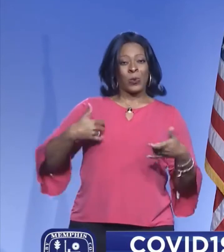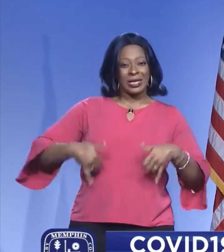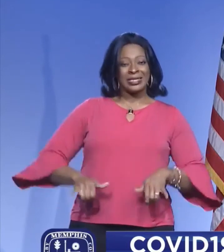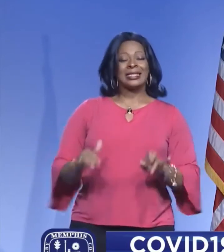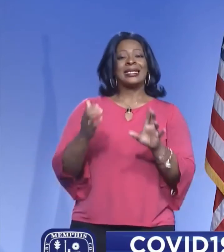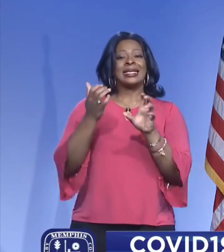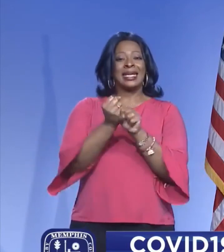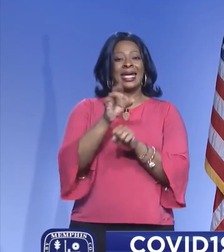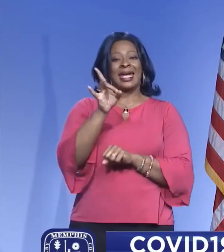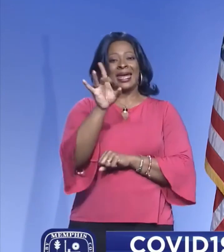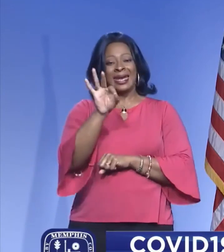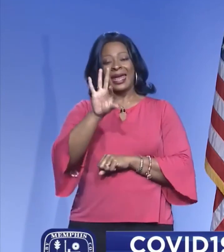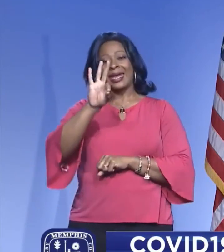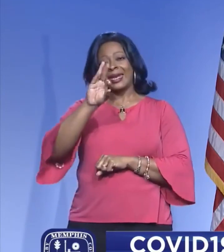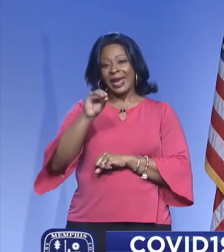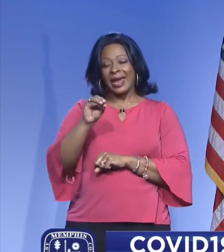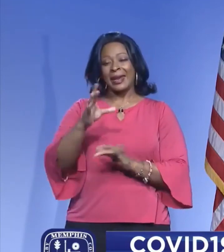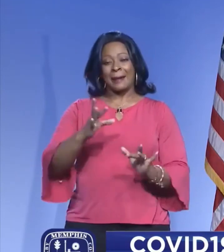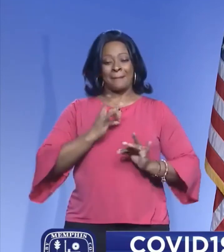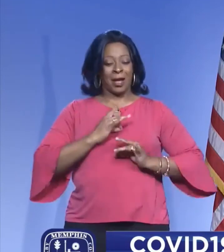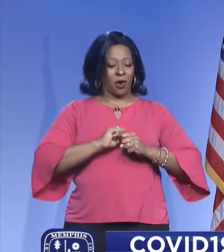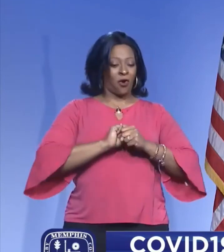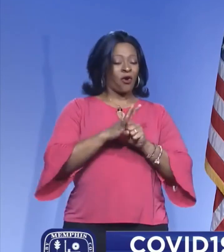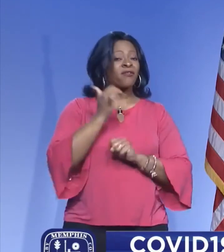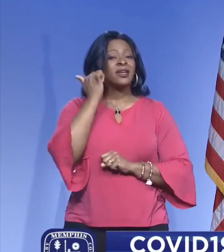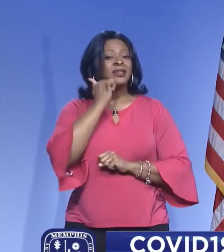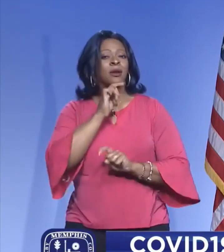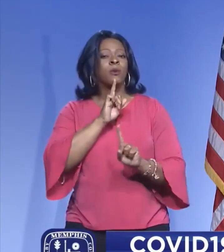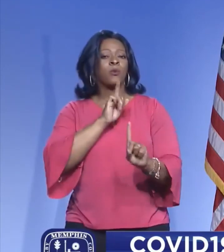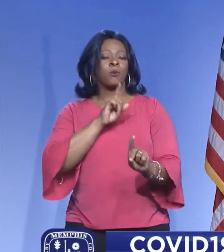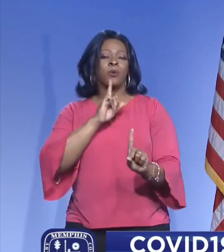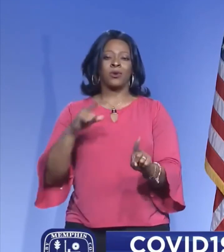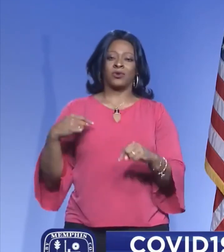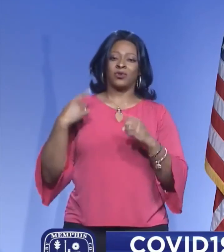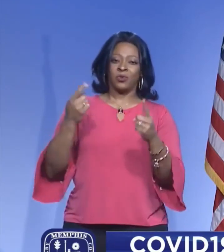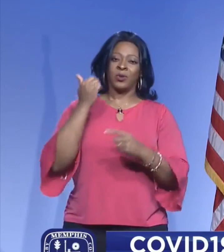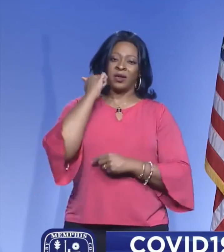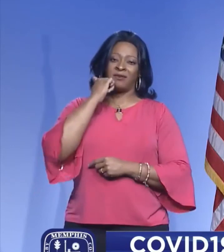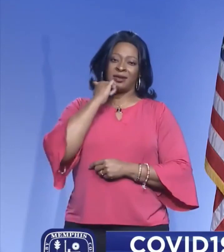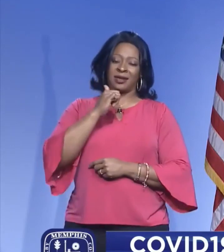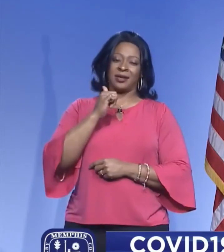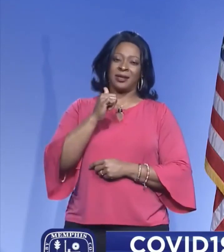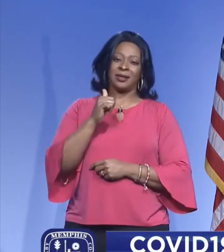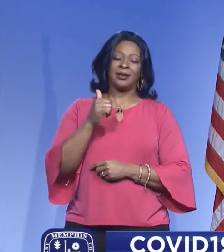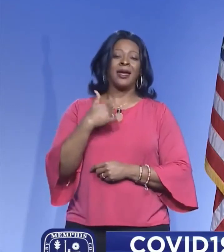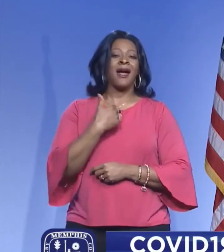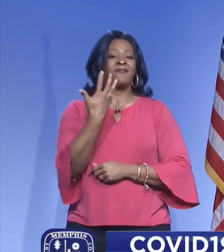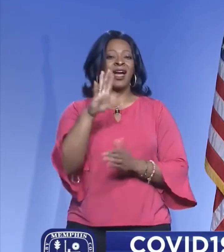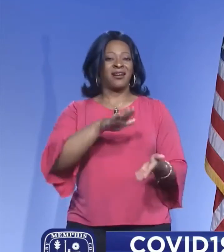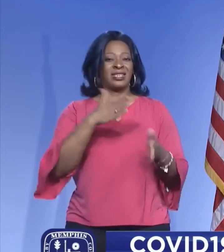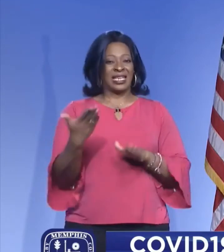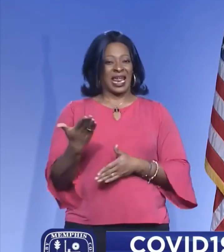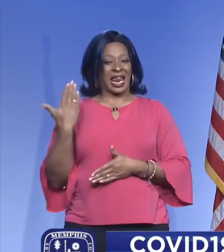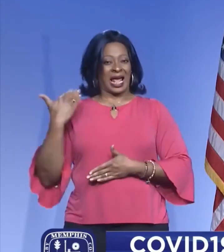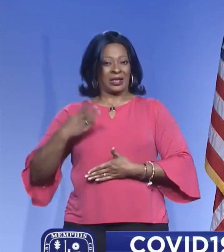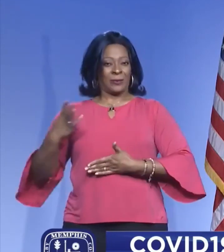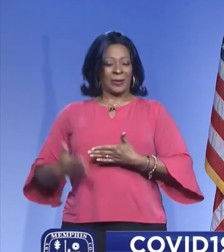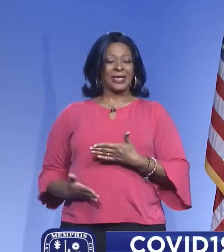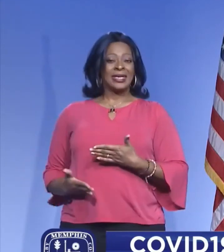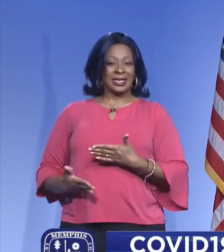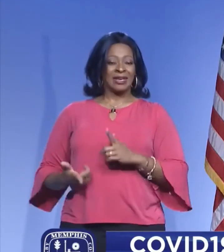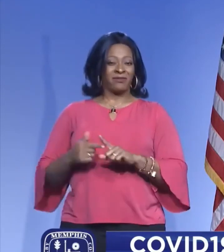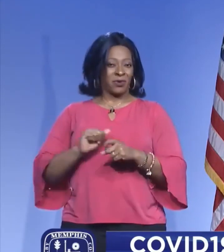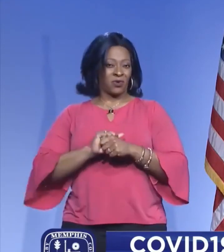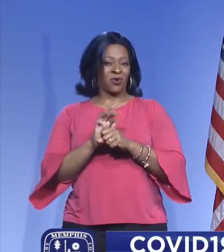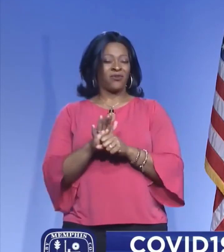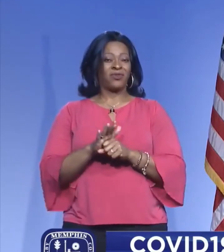about 89, 90 cases a day being reported to us every day. We had 5 deaths last weekend, and those are